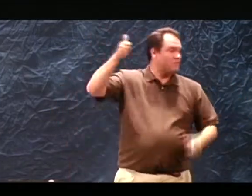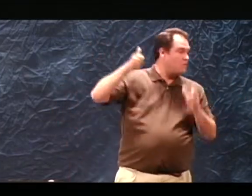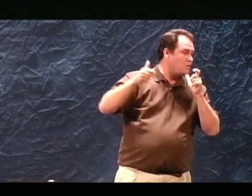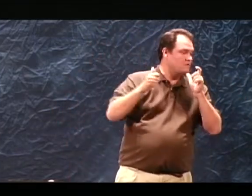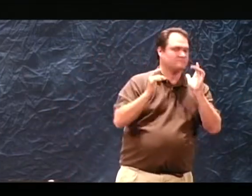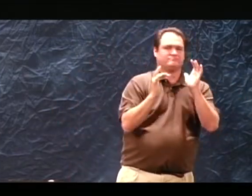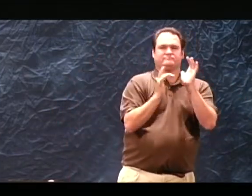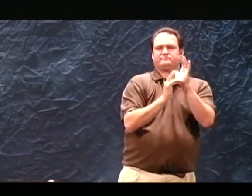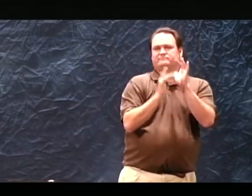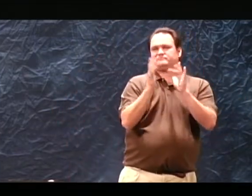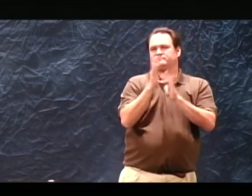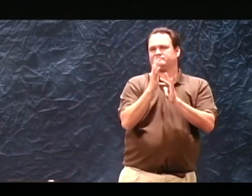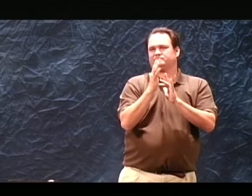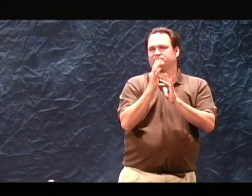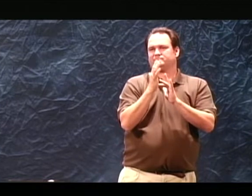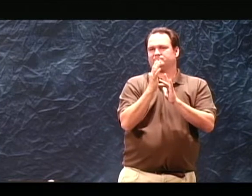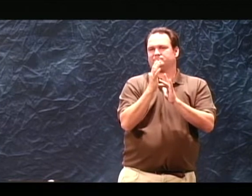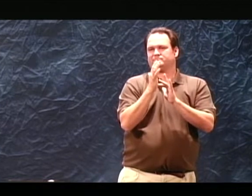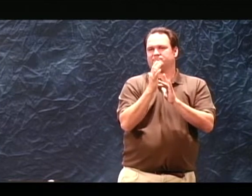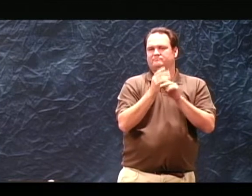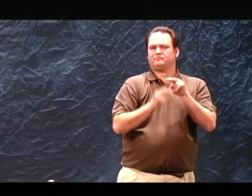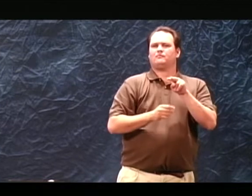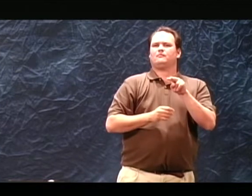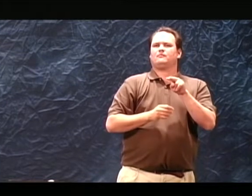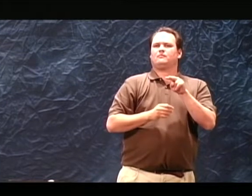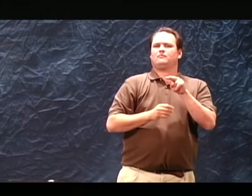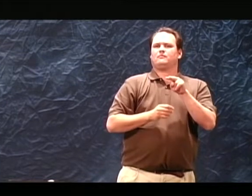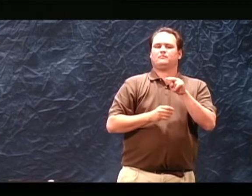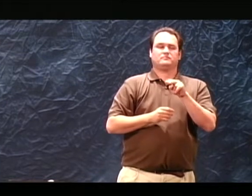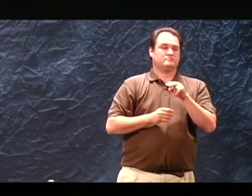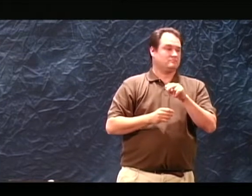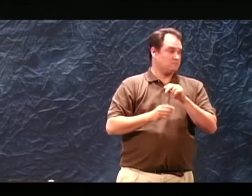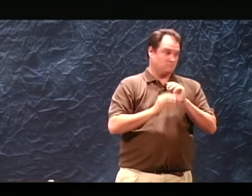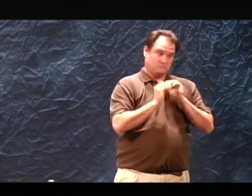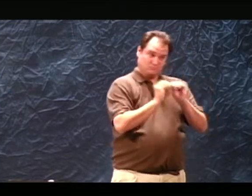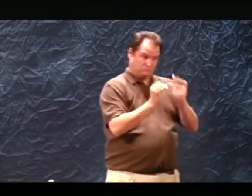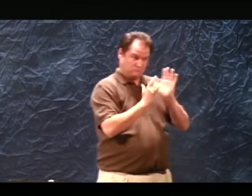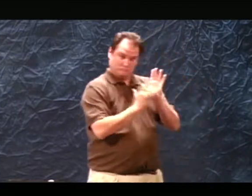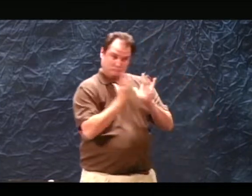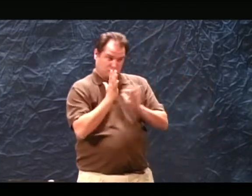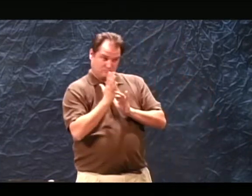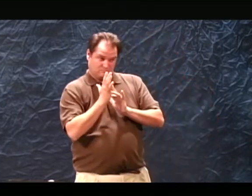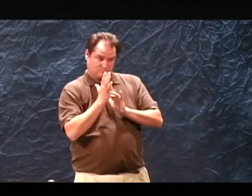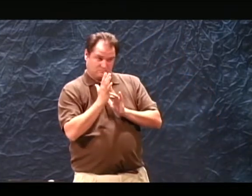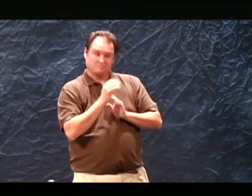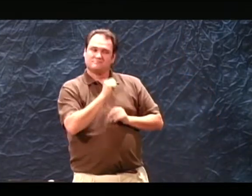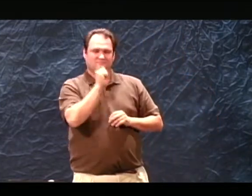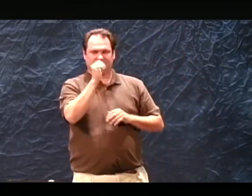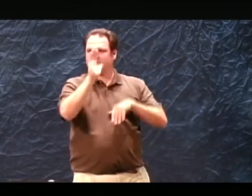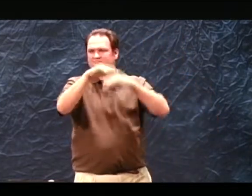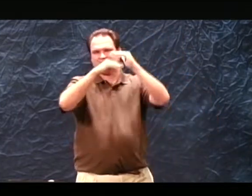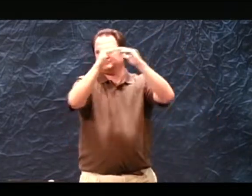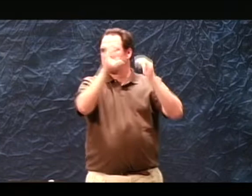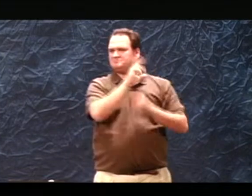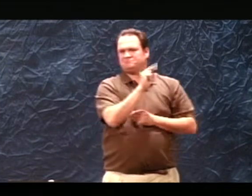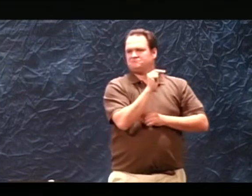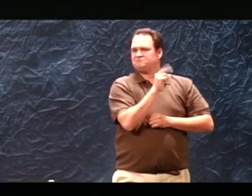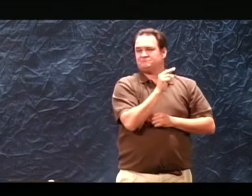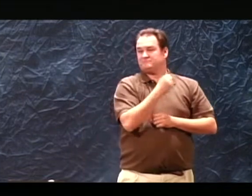won't all people could islam muslims go to heaven and i explained to you